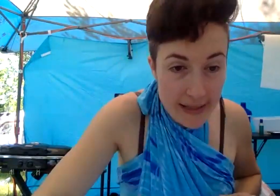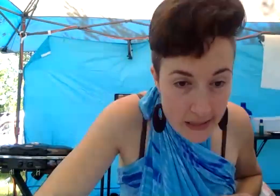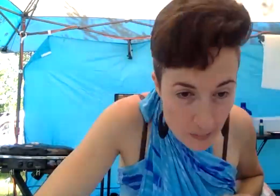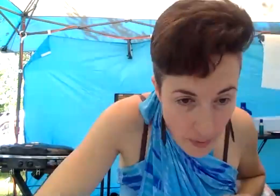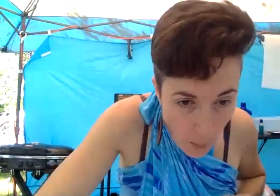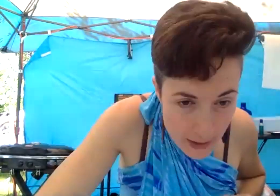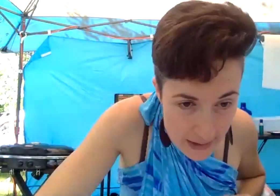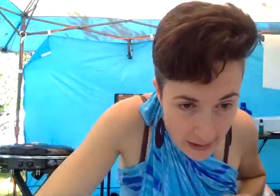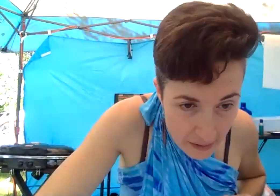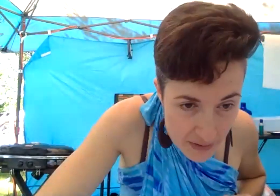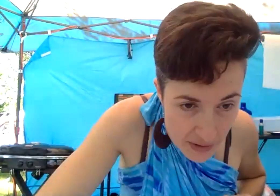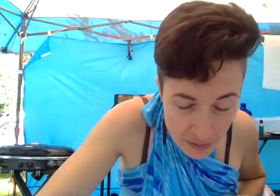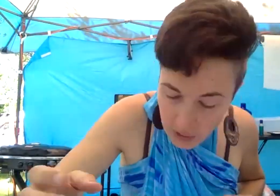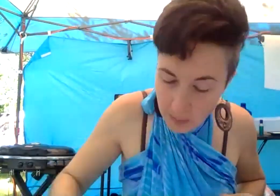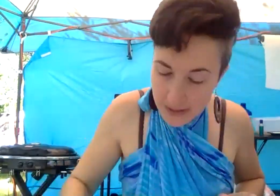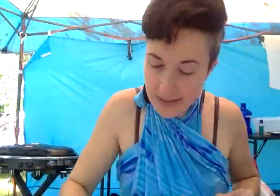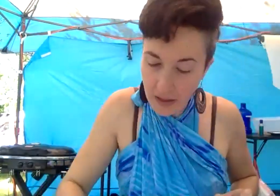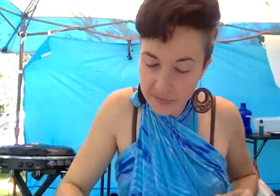just a moment. I have to